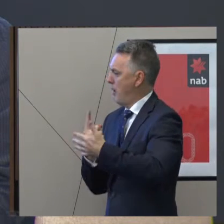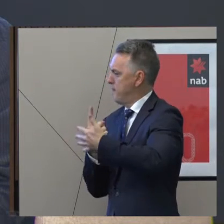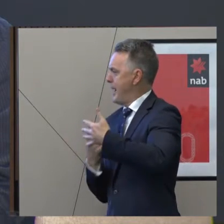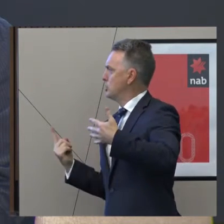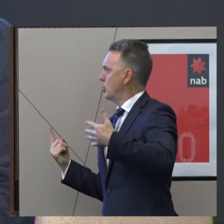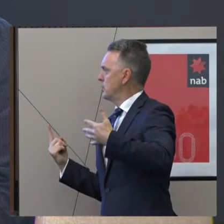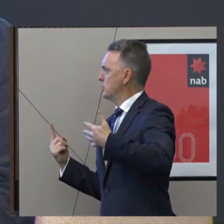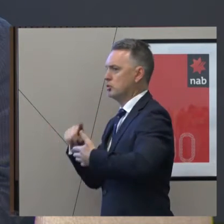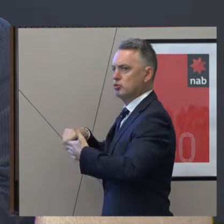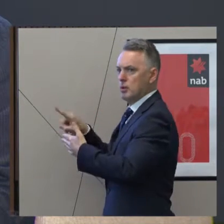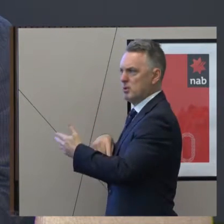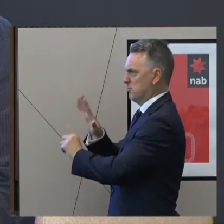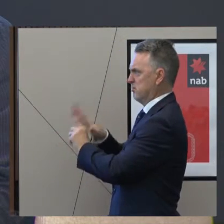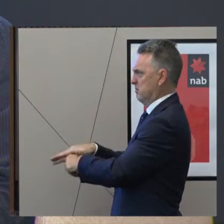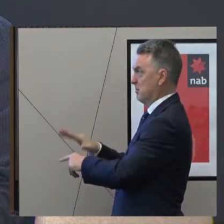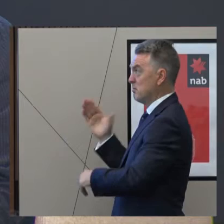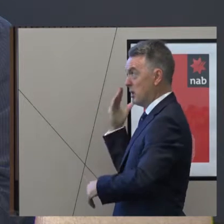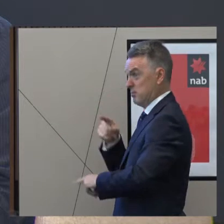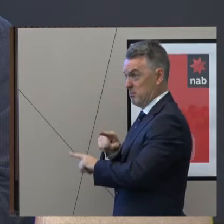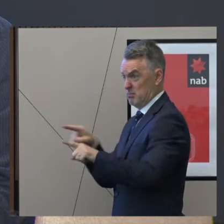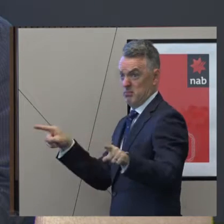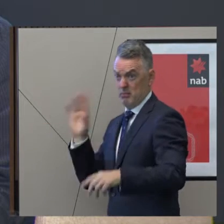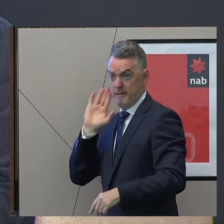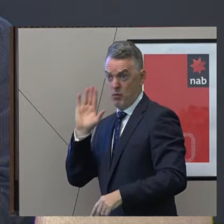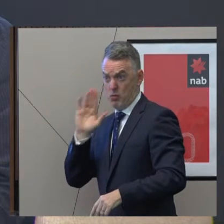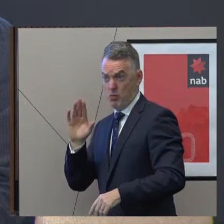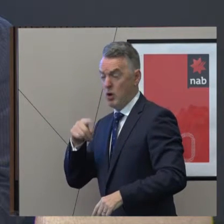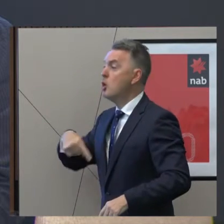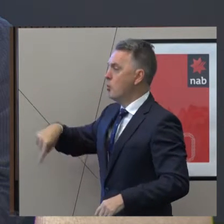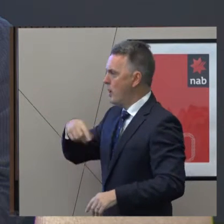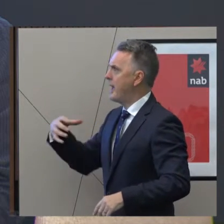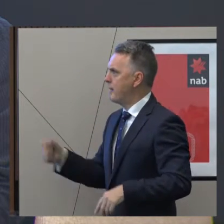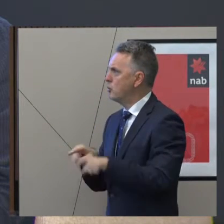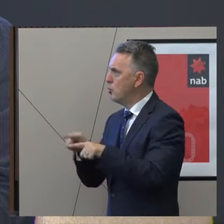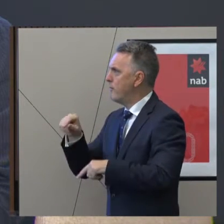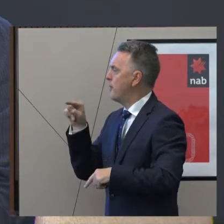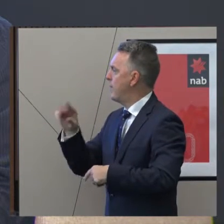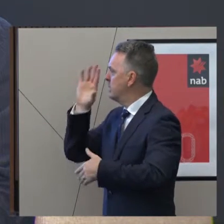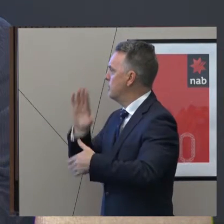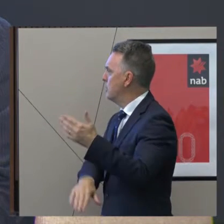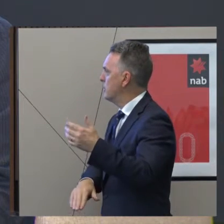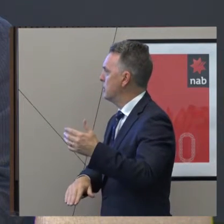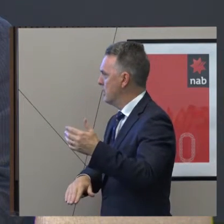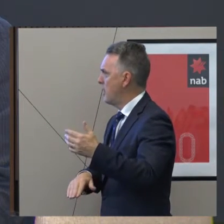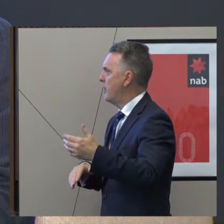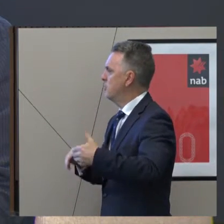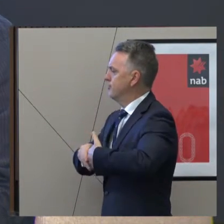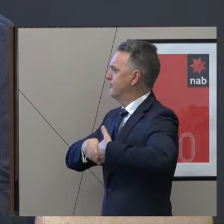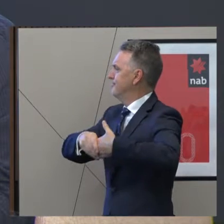marginalisation and discrimination. We, each of us, need to learn from that experience and to reach out to each